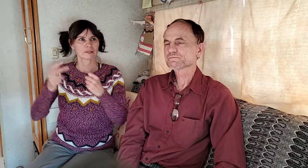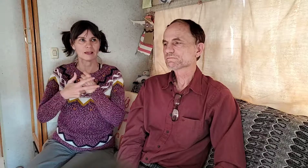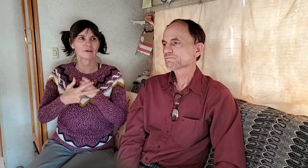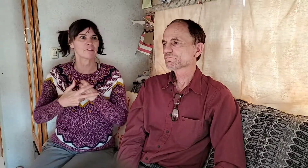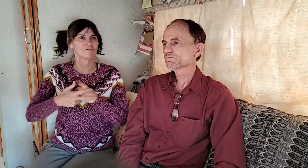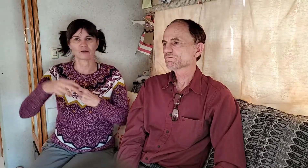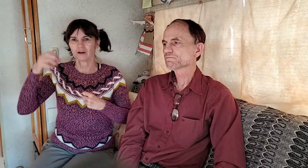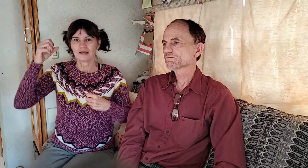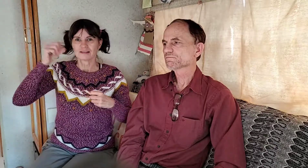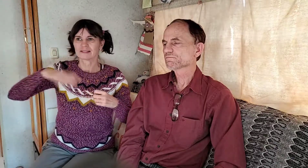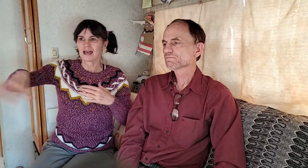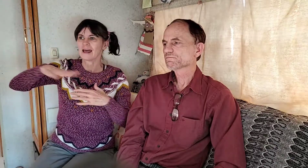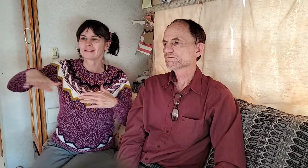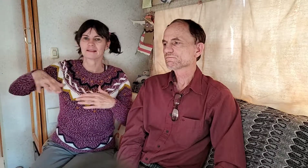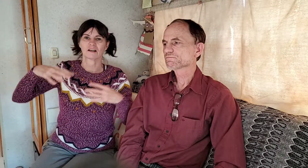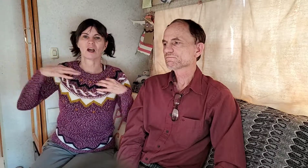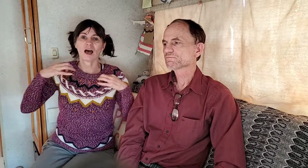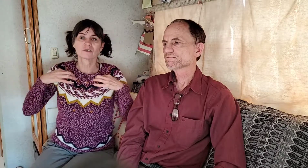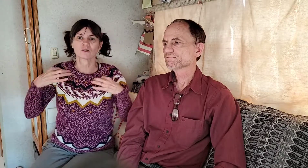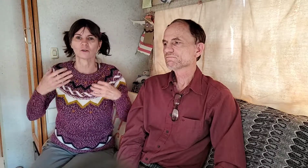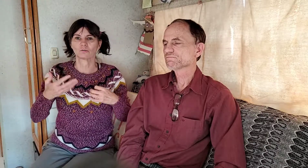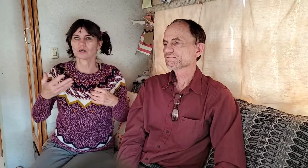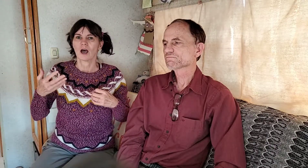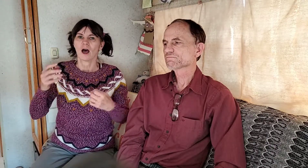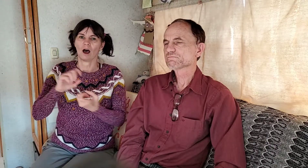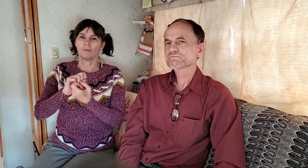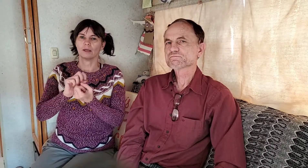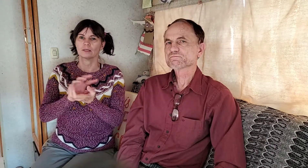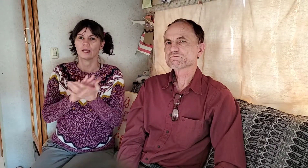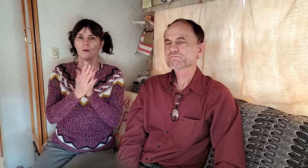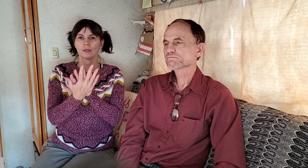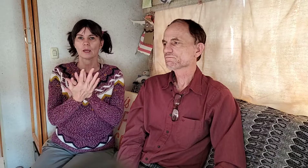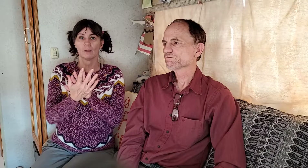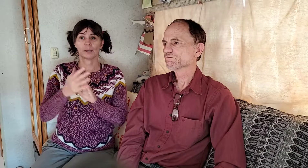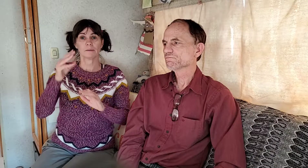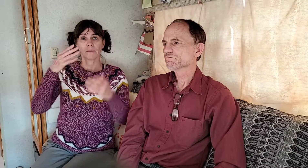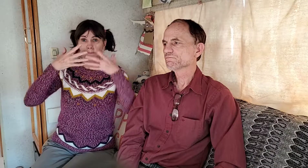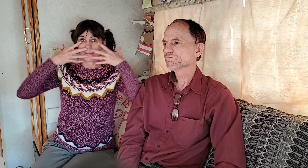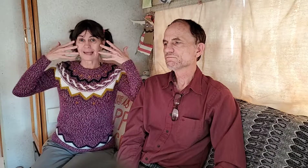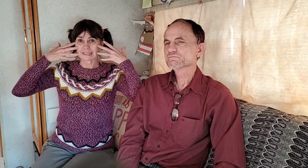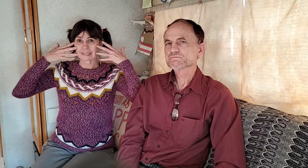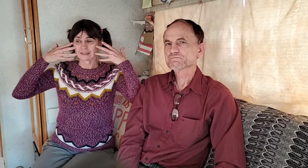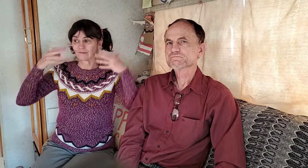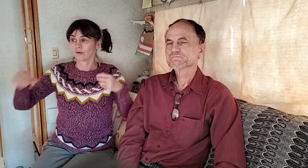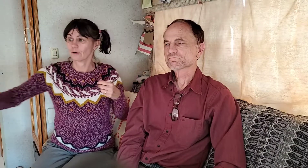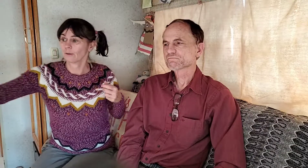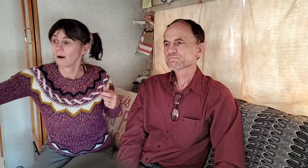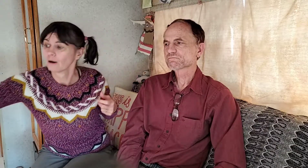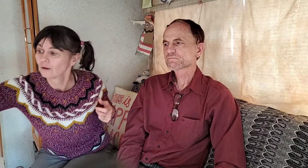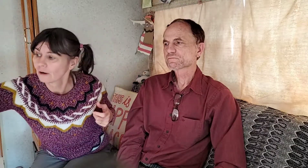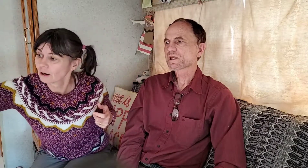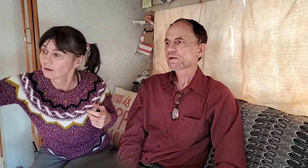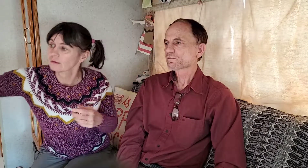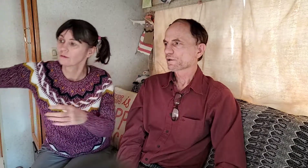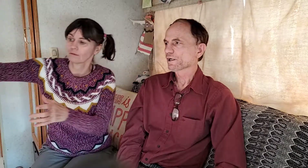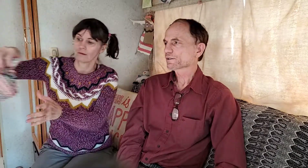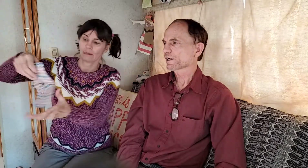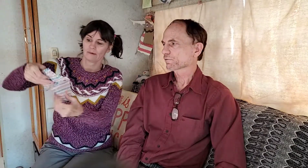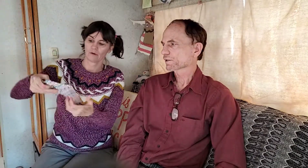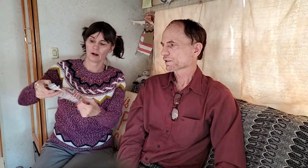saving it for sets and costumes. It is now becoming masks for all of our healthcare workers. For our